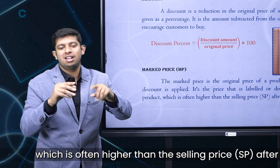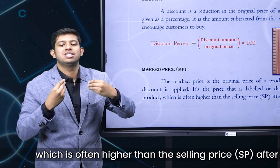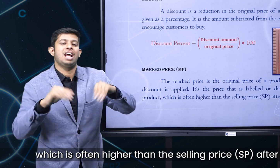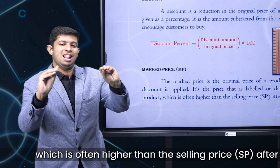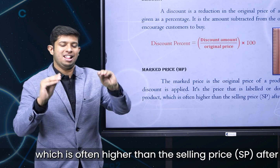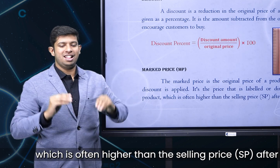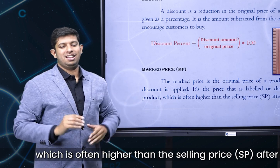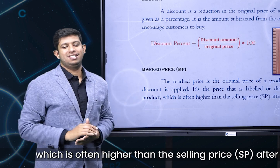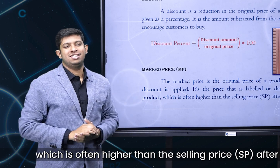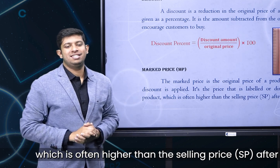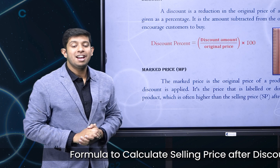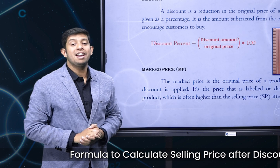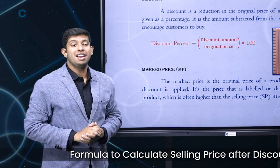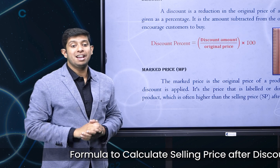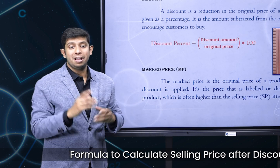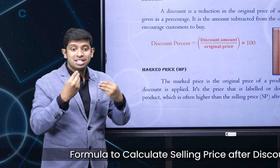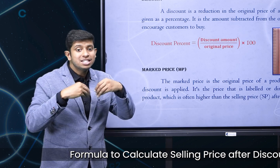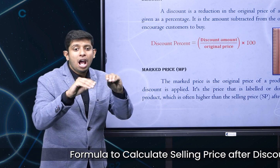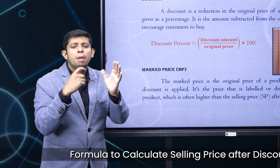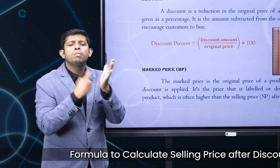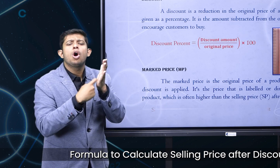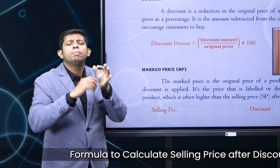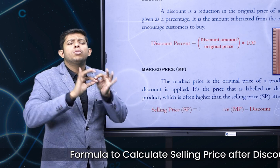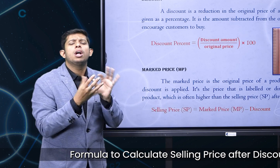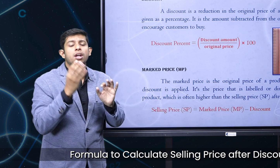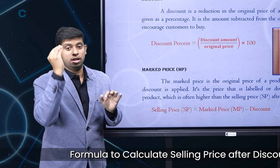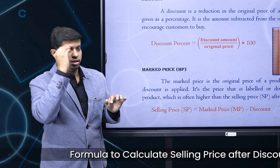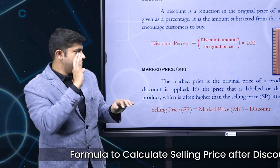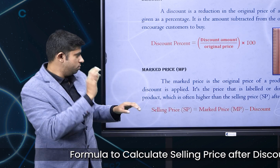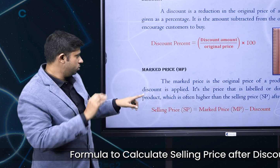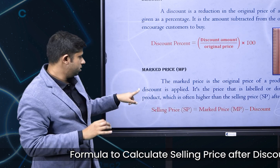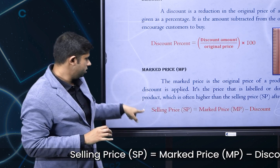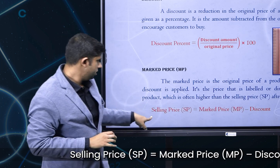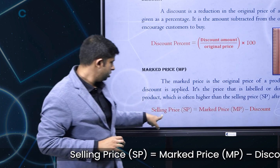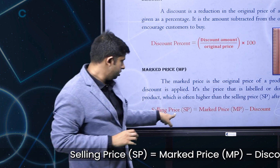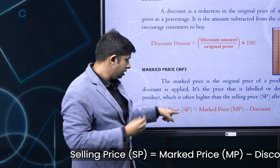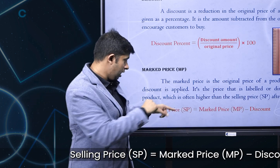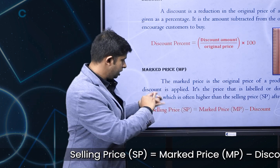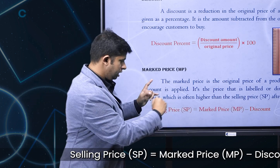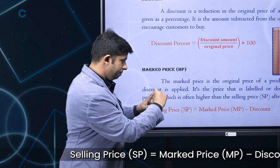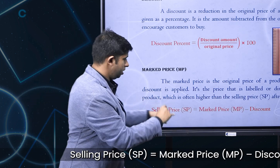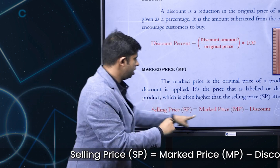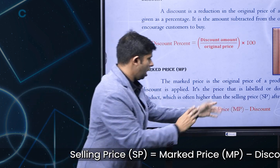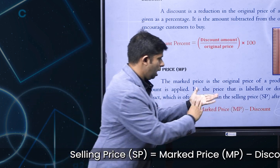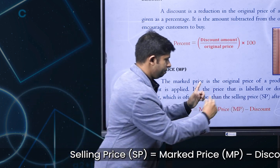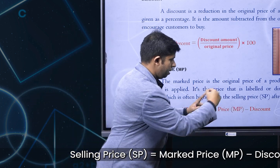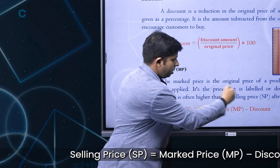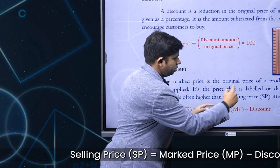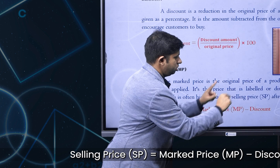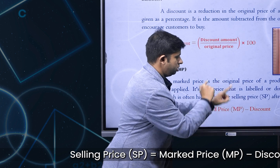SP, after a discount. Formula to calculate selling price after discount. Selling price equals to marked